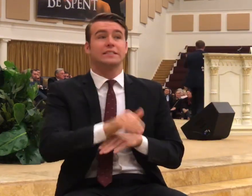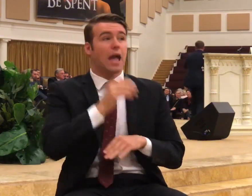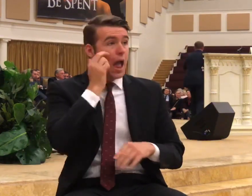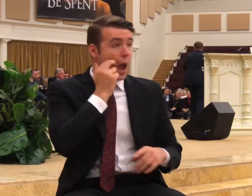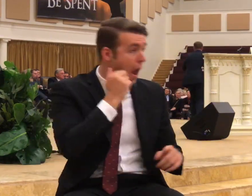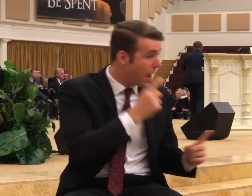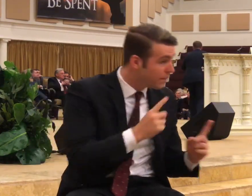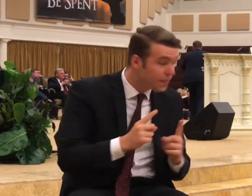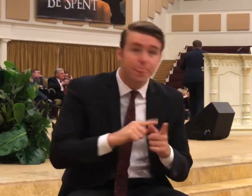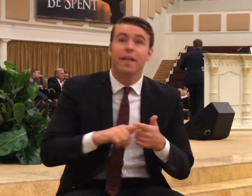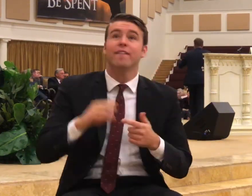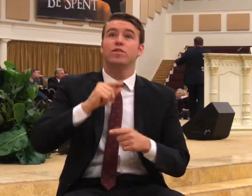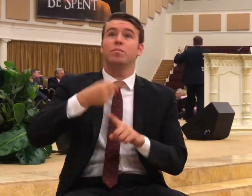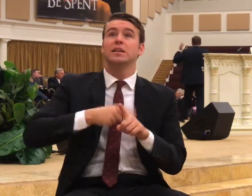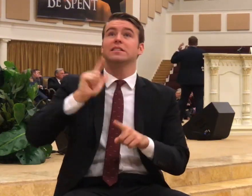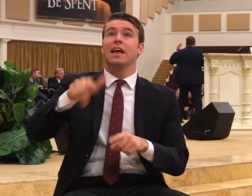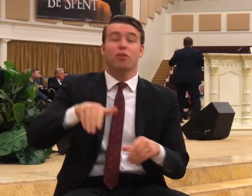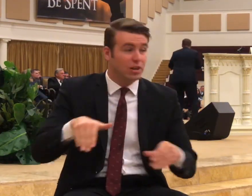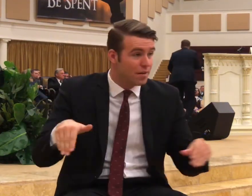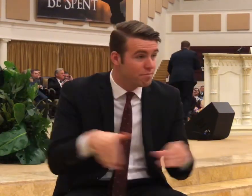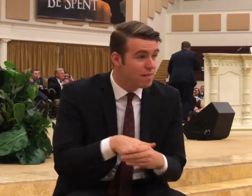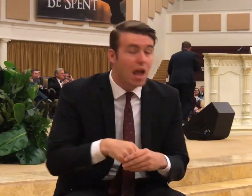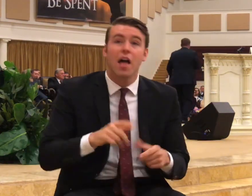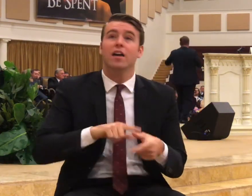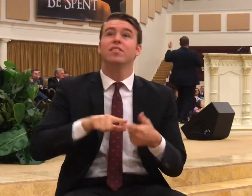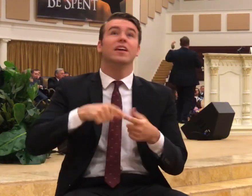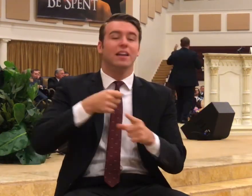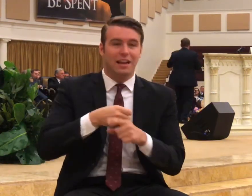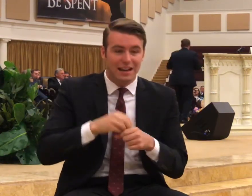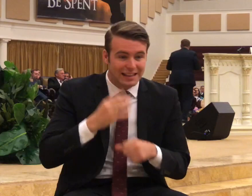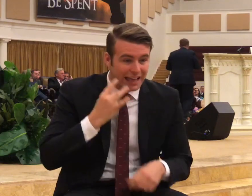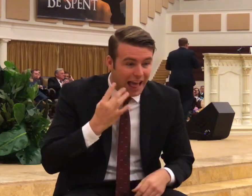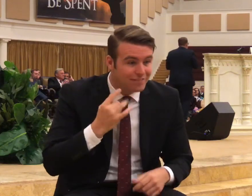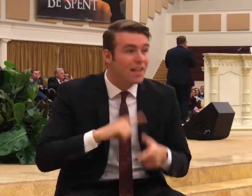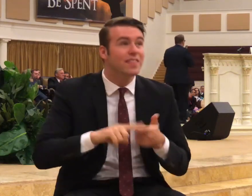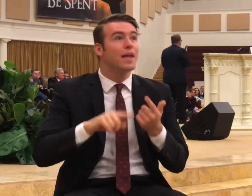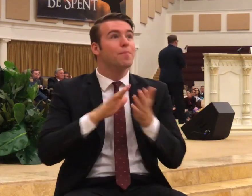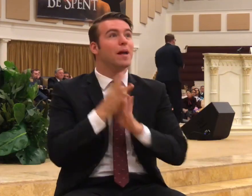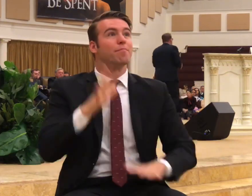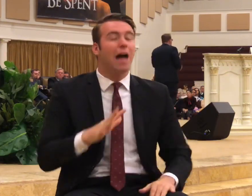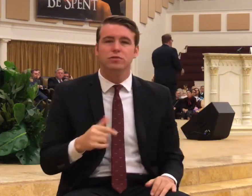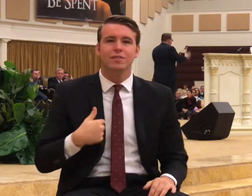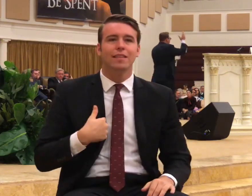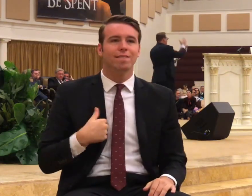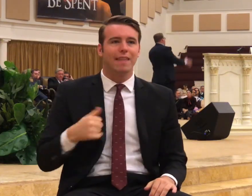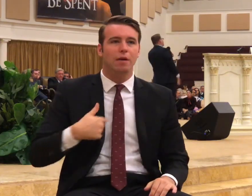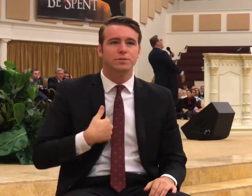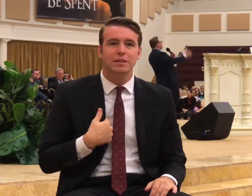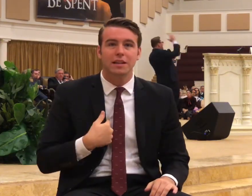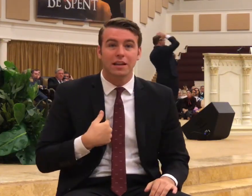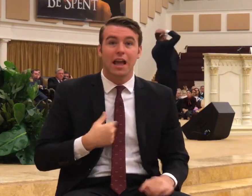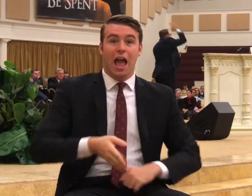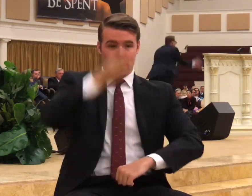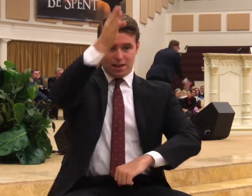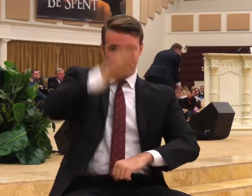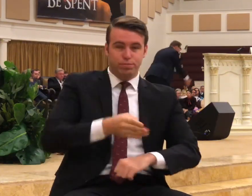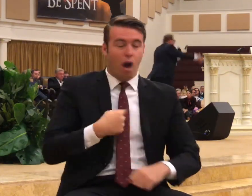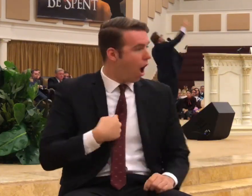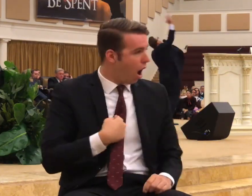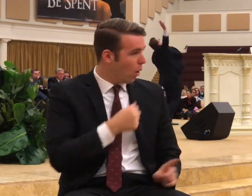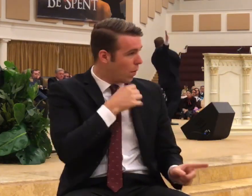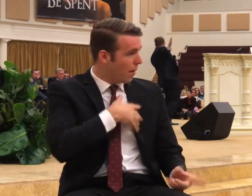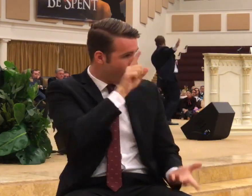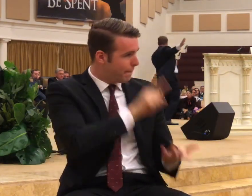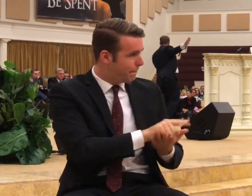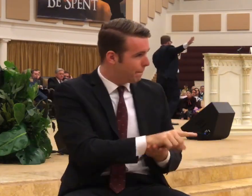and then you get married a few months later, and then you wind up in California, then you wind up pastoring. See, that wasn't, yeah, that was chirological. I was in love the moment I saw